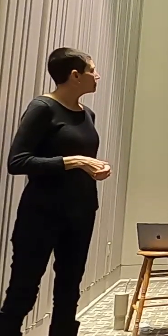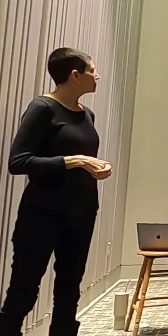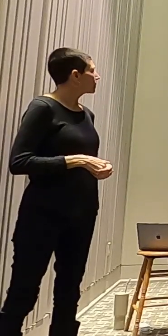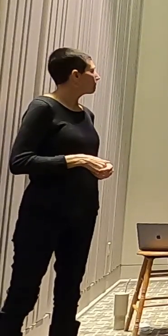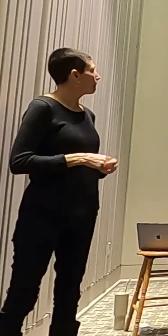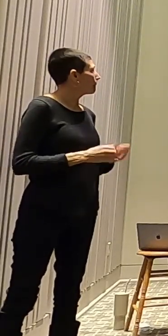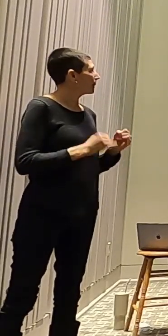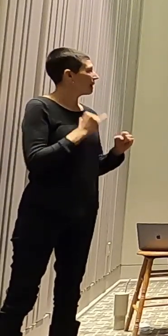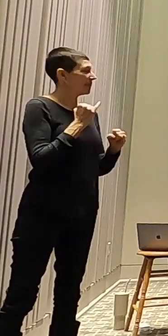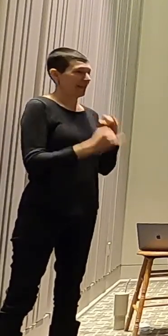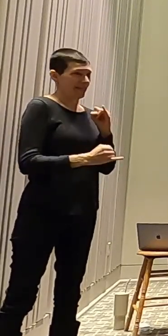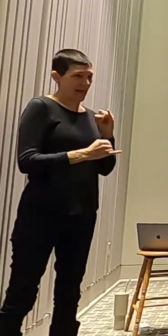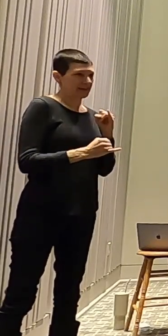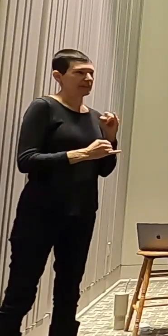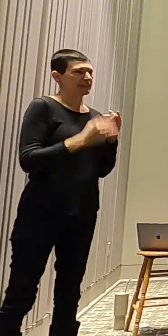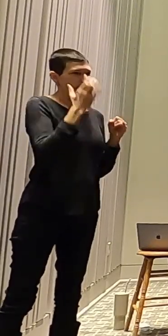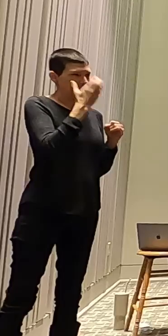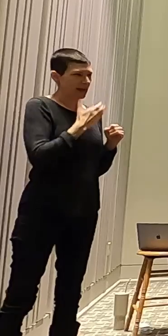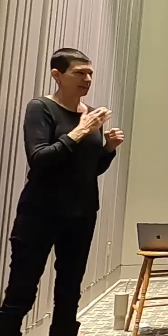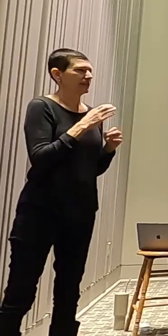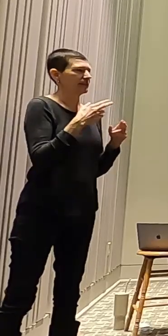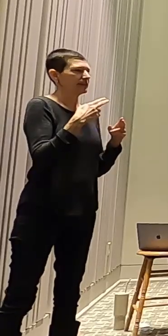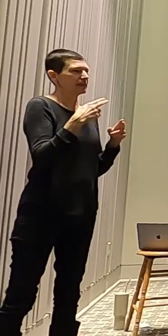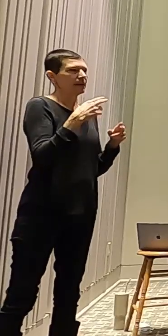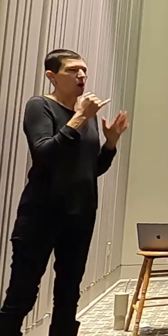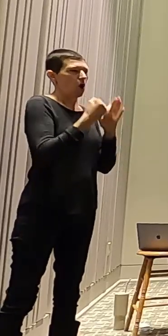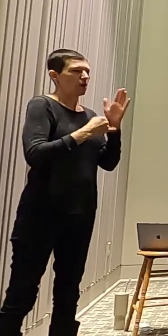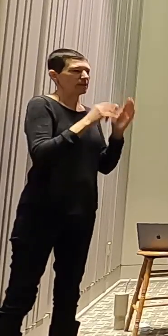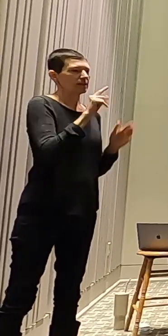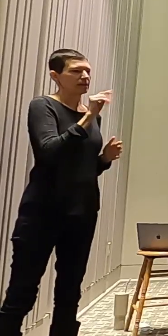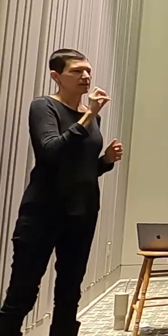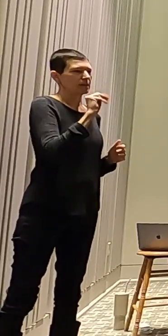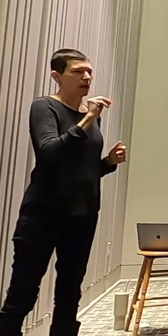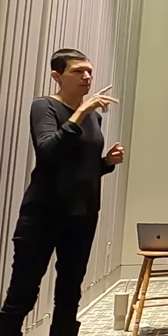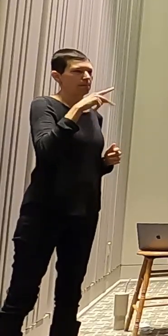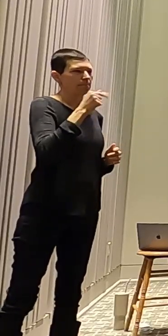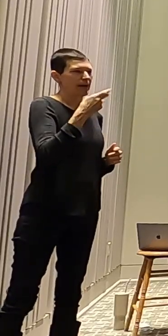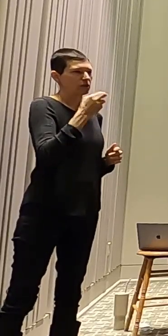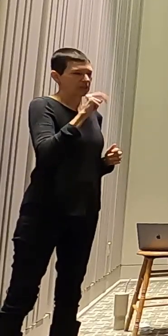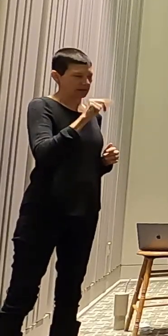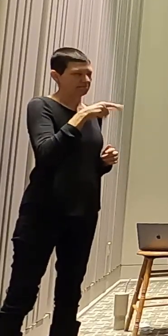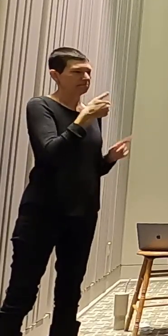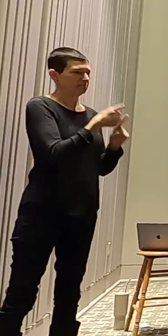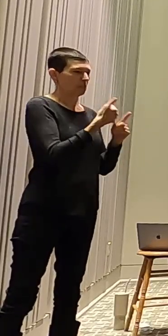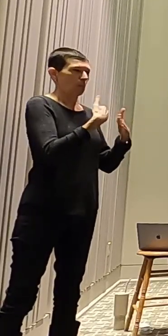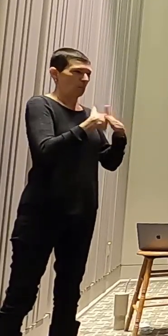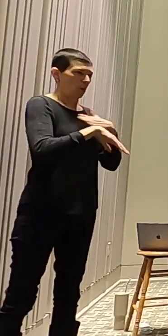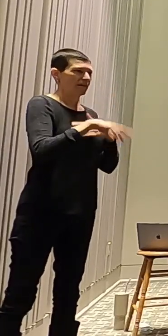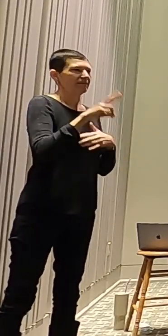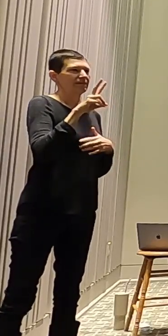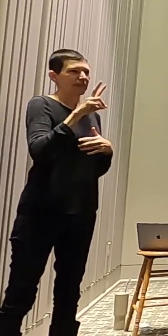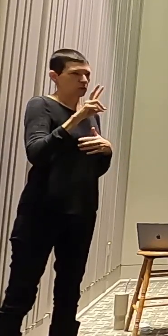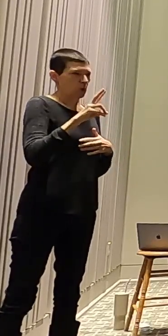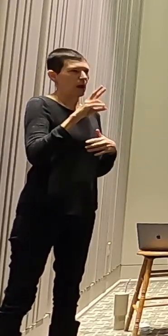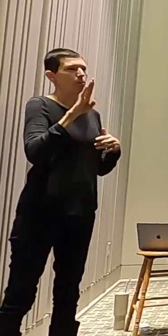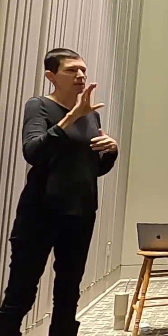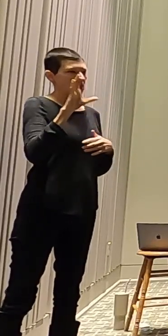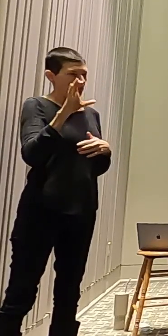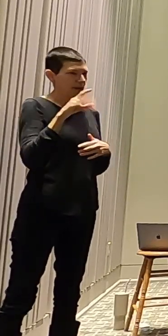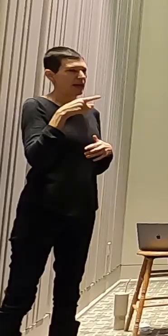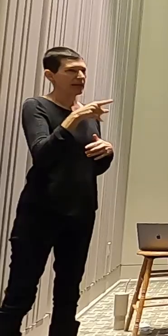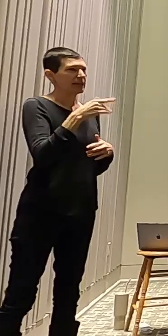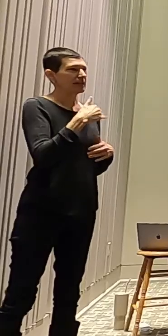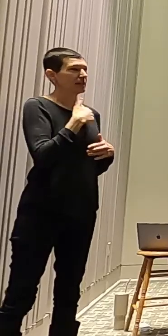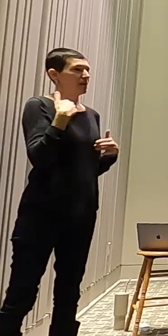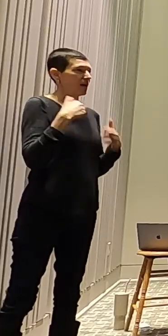So the last mask we're going to be talking about is by artist Tom Patterson. So Patterson was born in Victoria, British Columbia, and is a member of